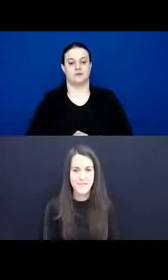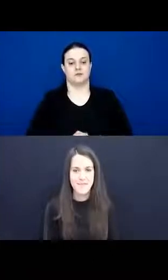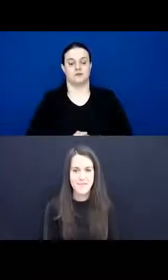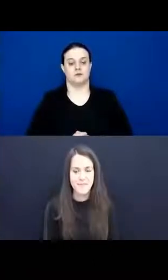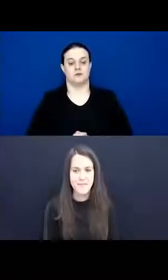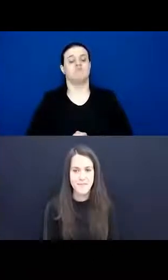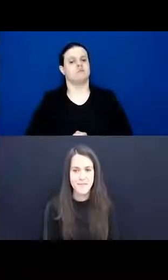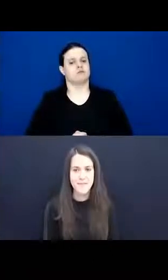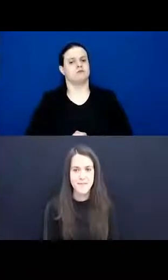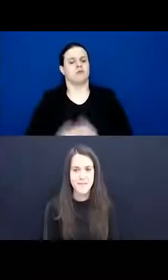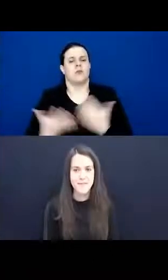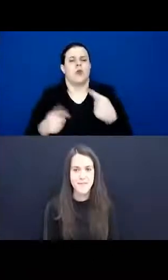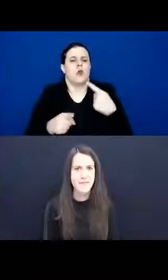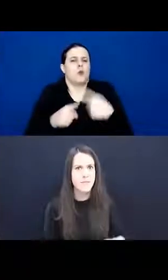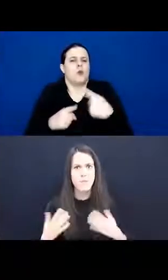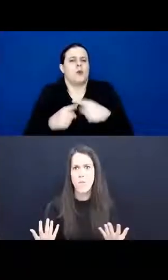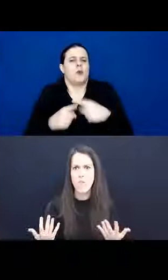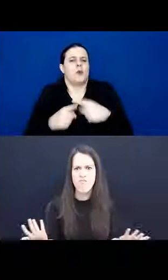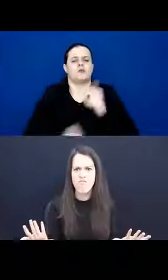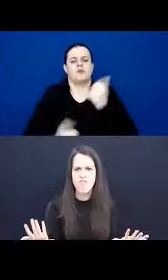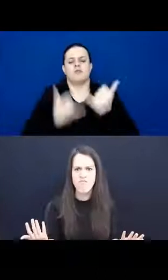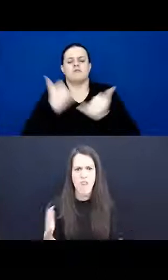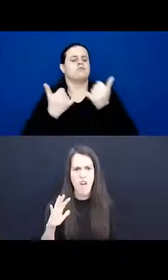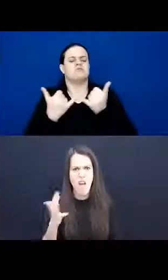So why use gamification? Well,